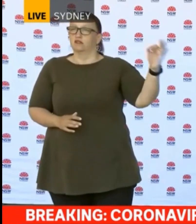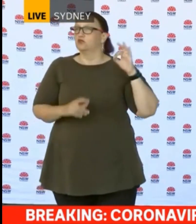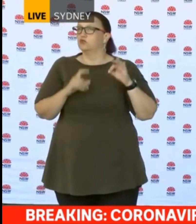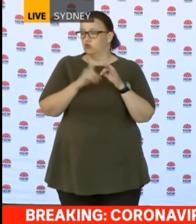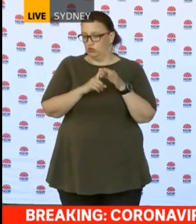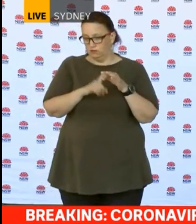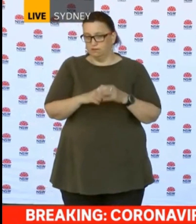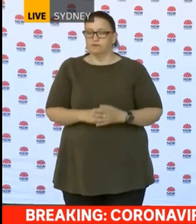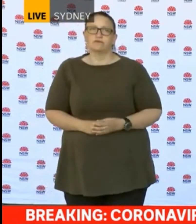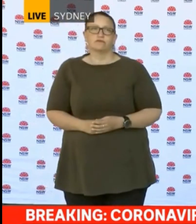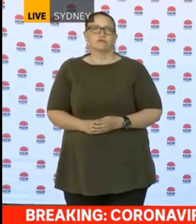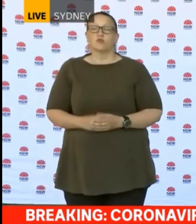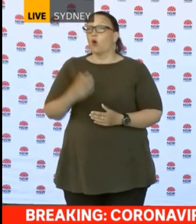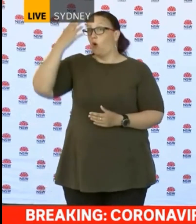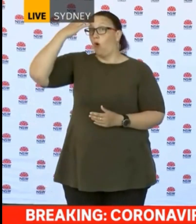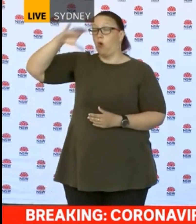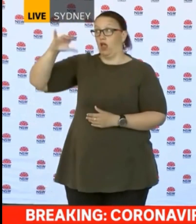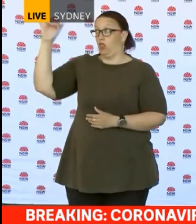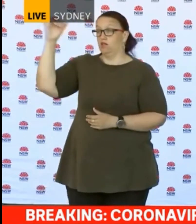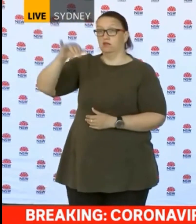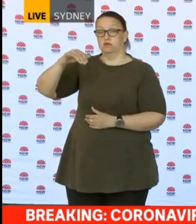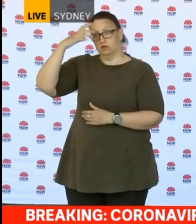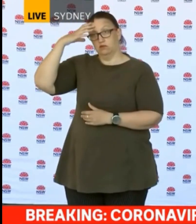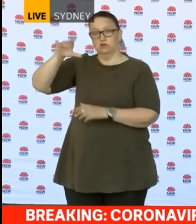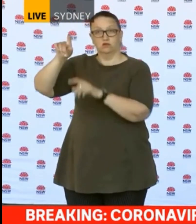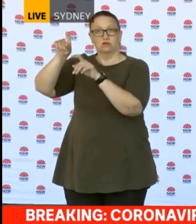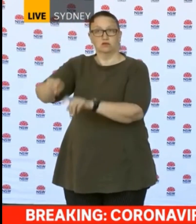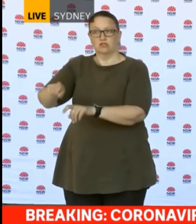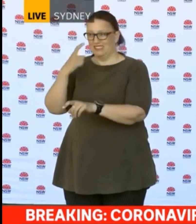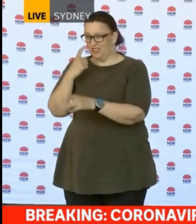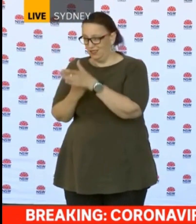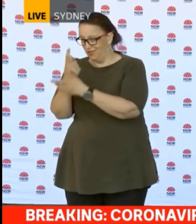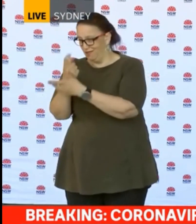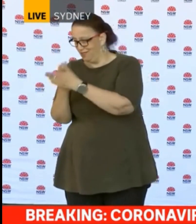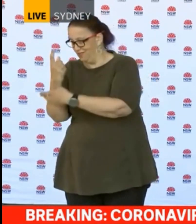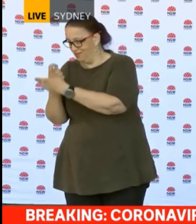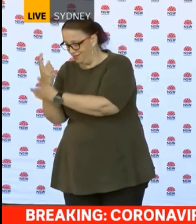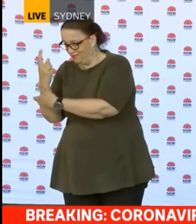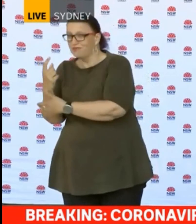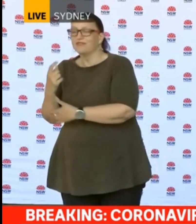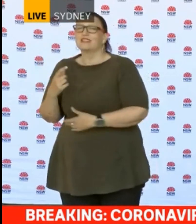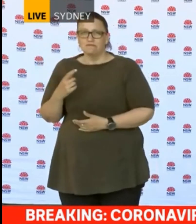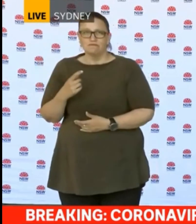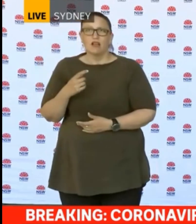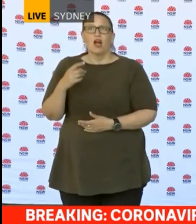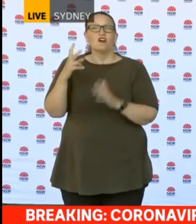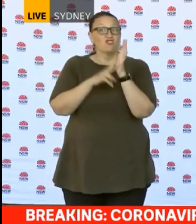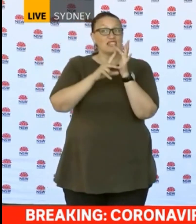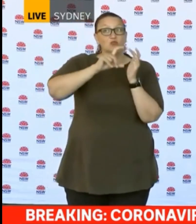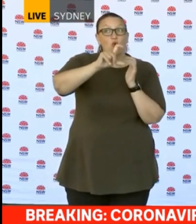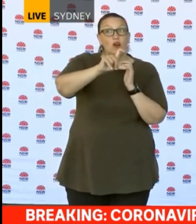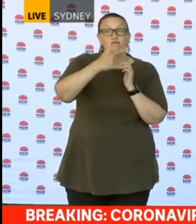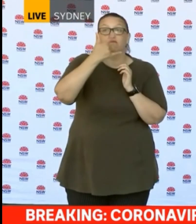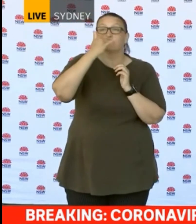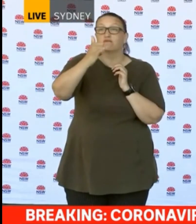but given hotel quarantines where we see most of our cases, and given what's happening in Victoria at the moment with and South Australia